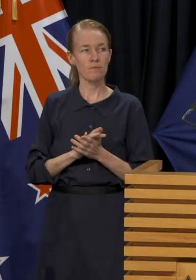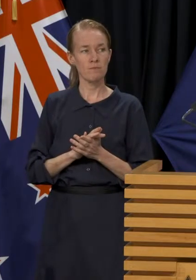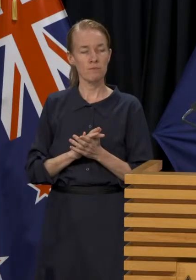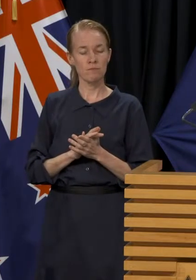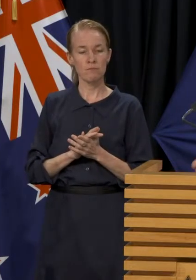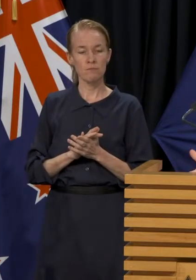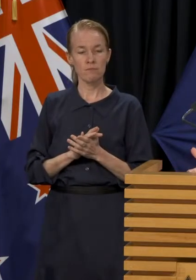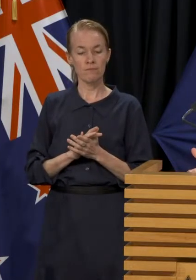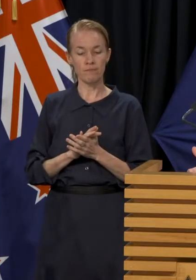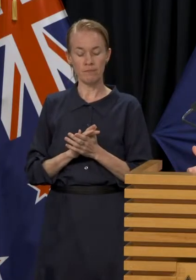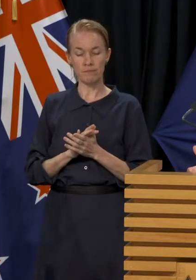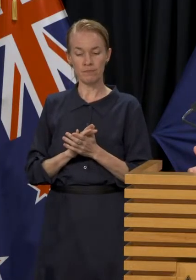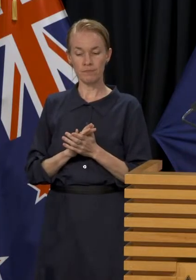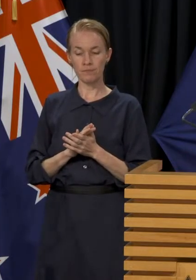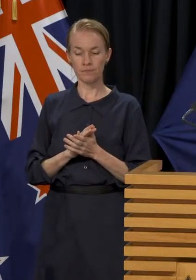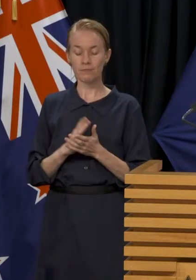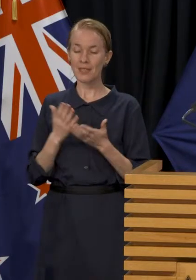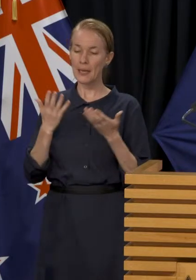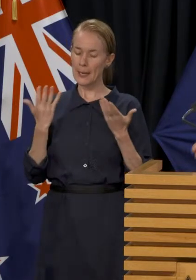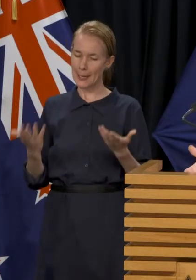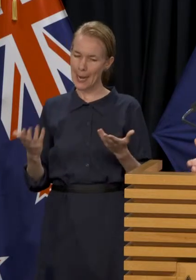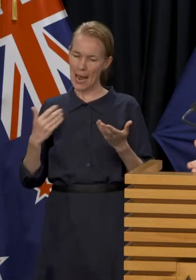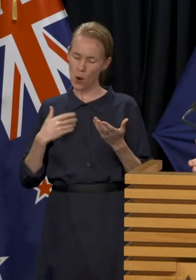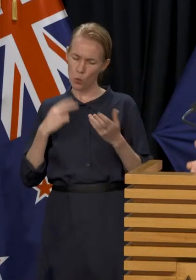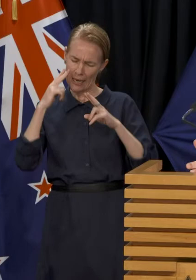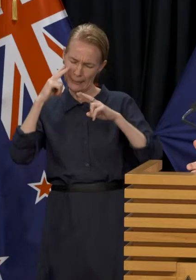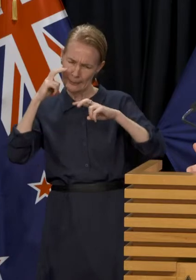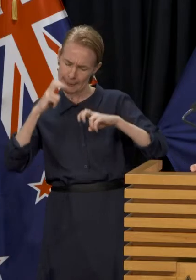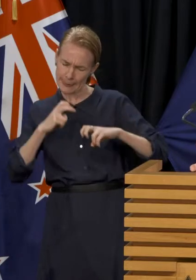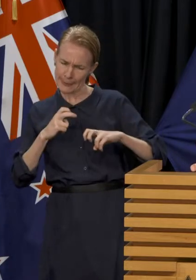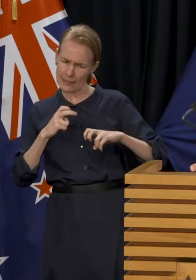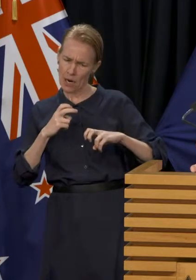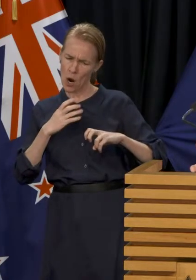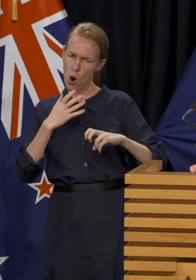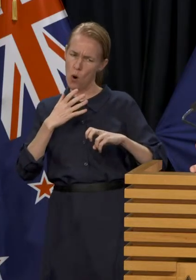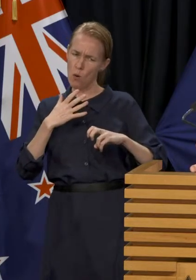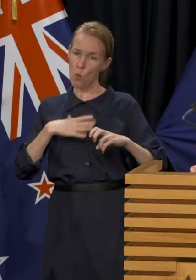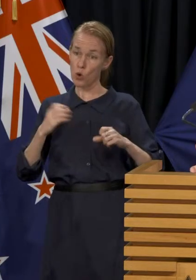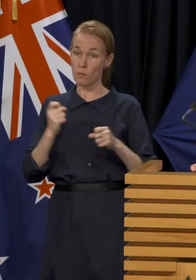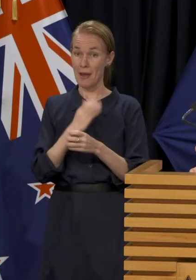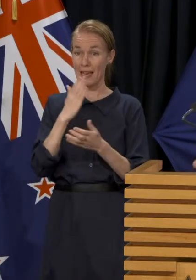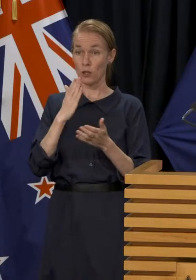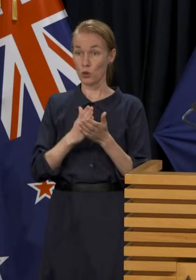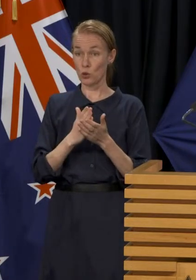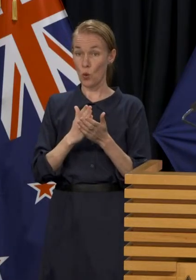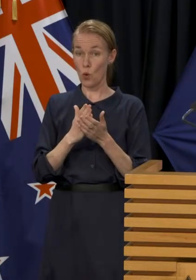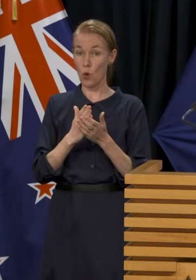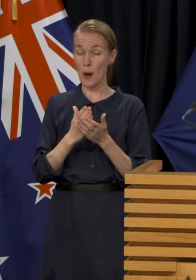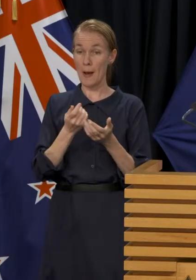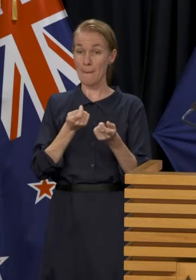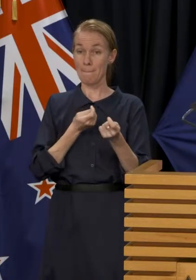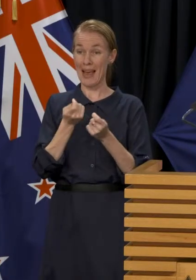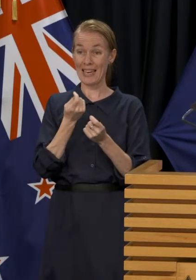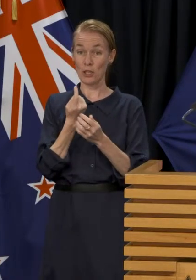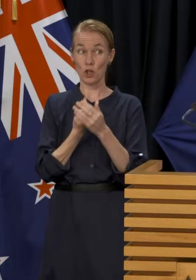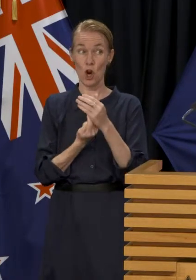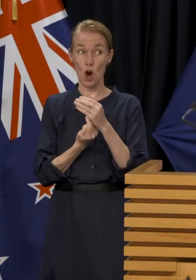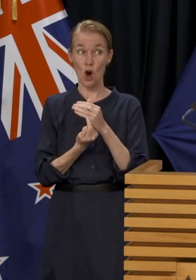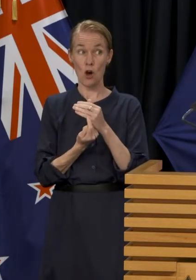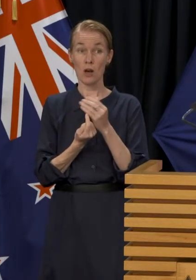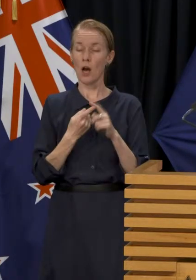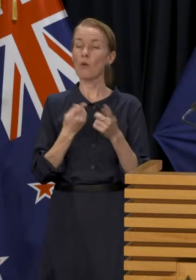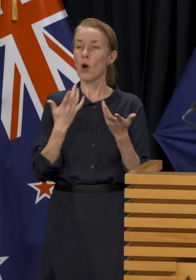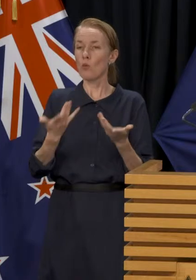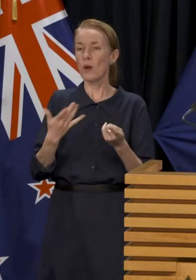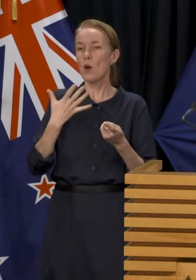can strengthen our confidence that the isolation is working for people who might be identified as cases in